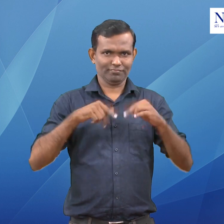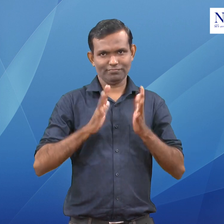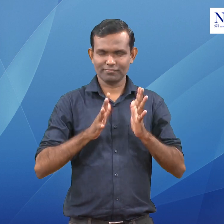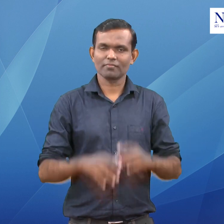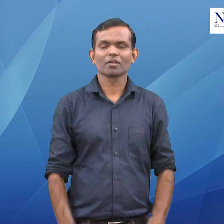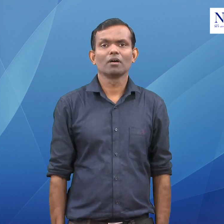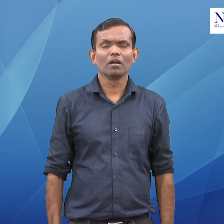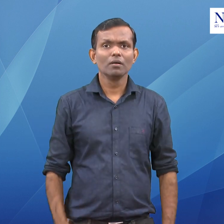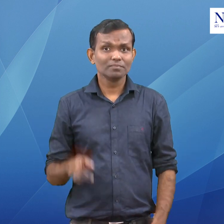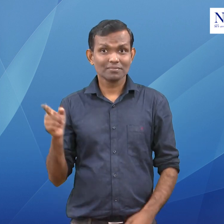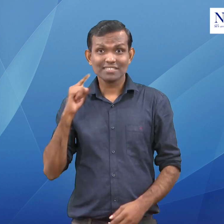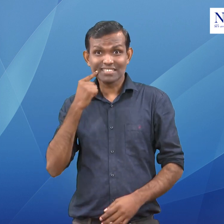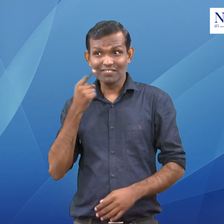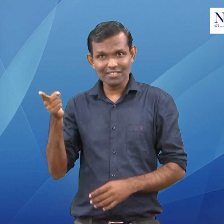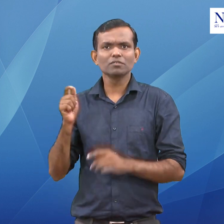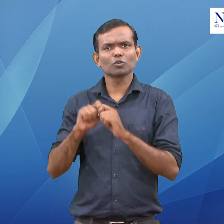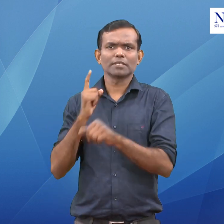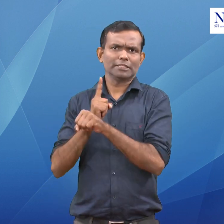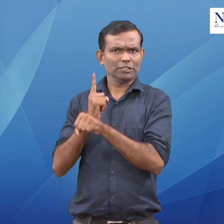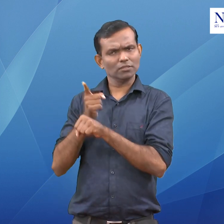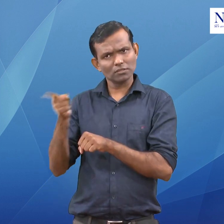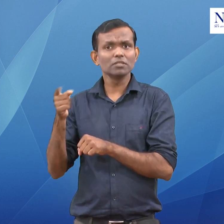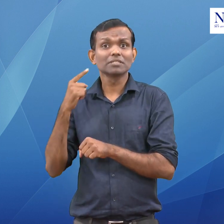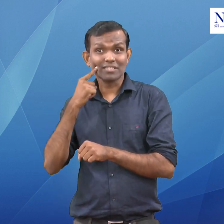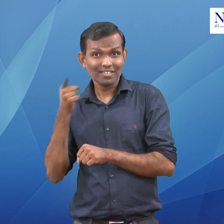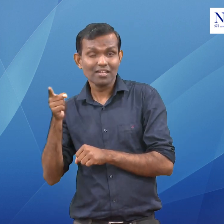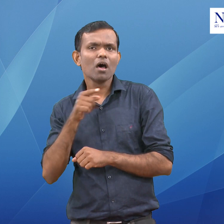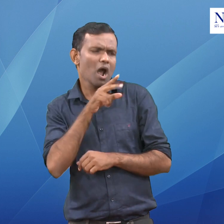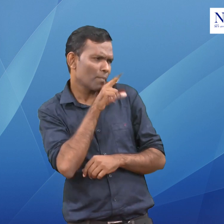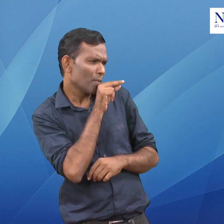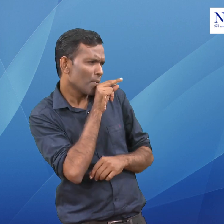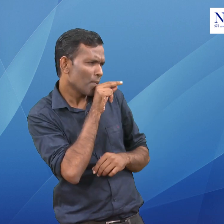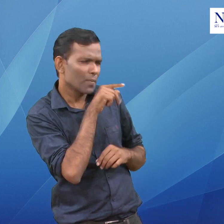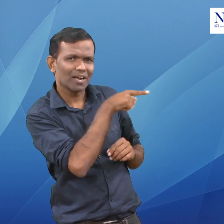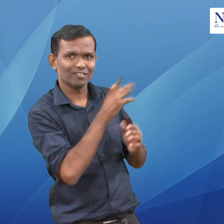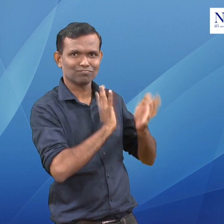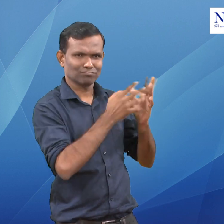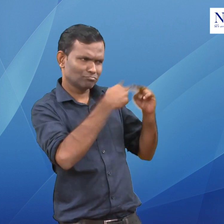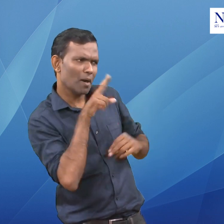you, prepared and read by Ms. Sylvie Maximena, DHI Department. See you again next week. Thank you.